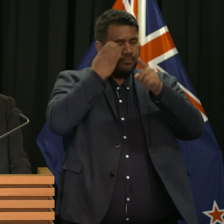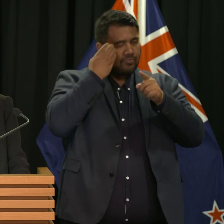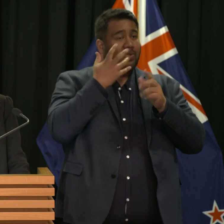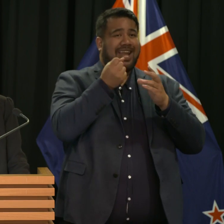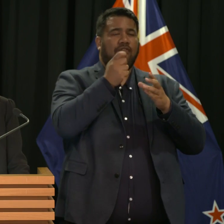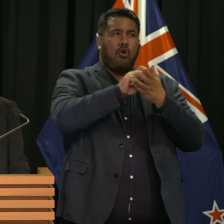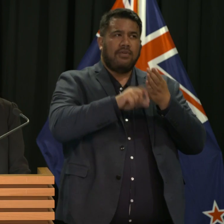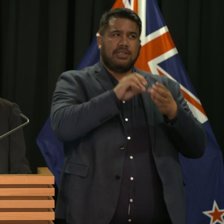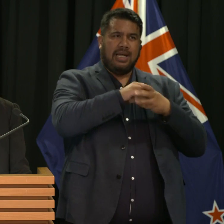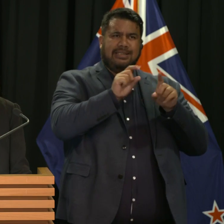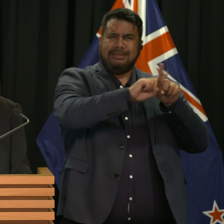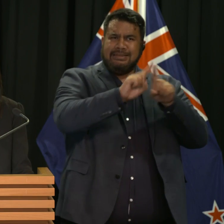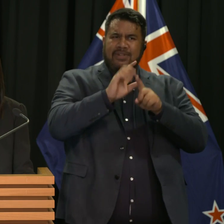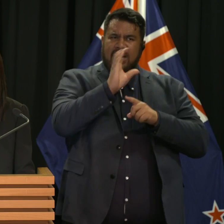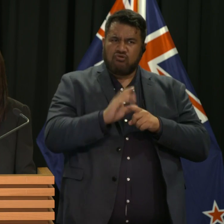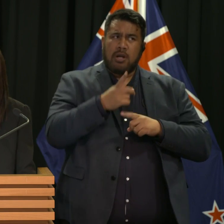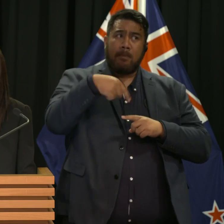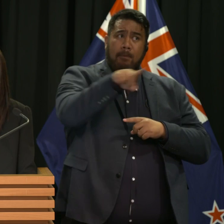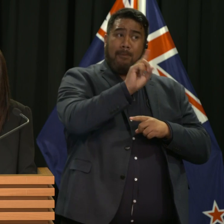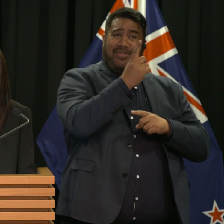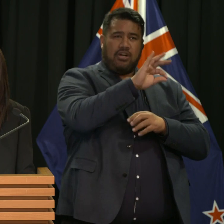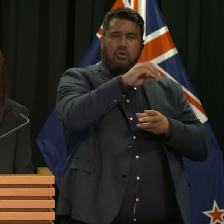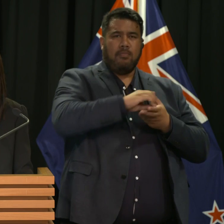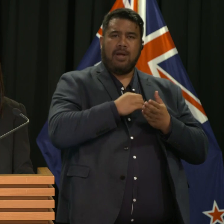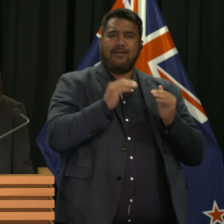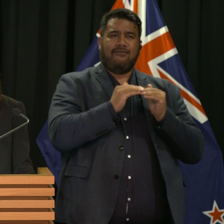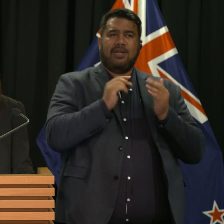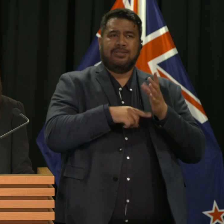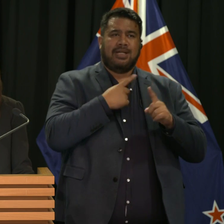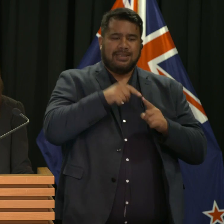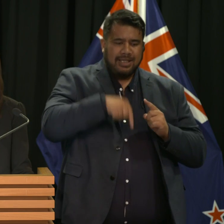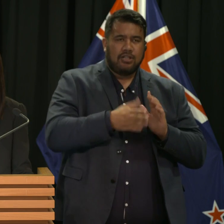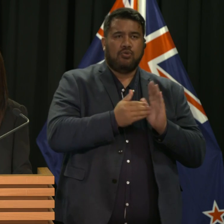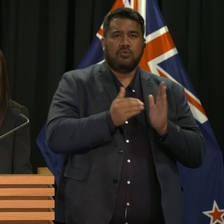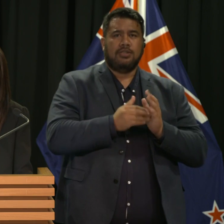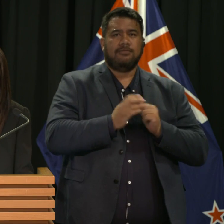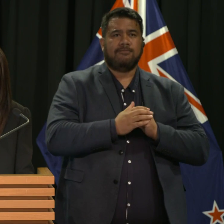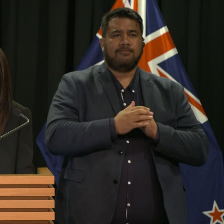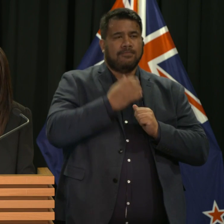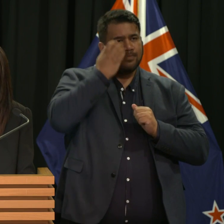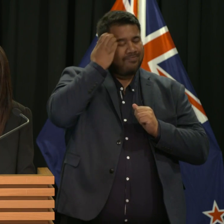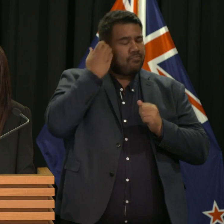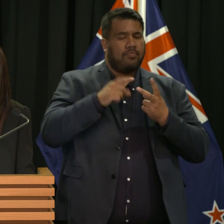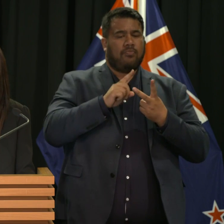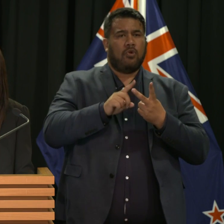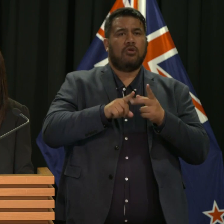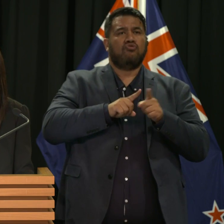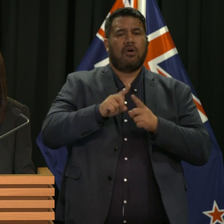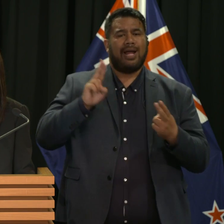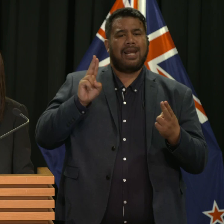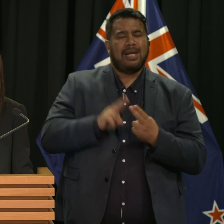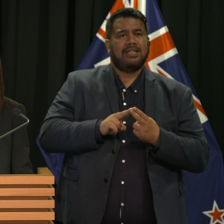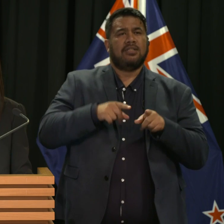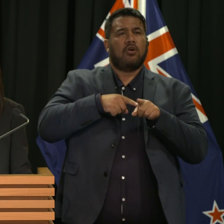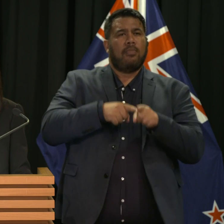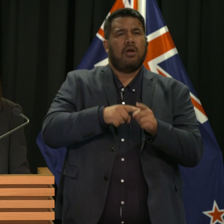We have directed officials to work on the tax working group's recommendations to cut business compliance costs, give a boost